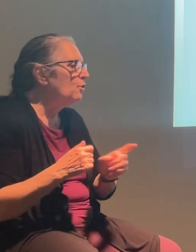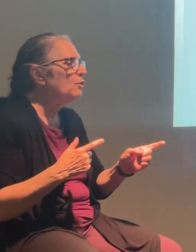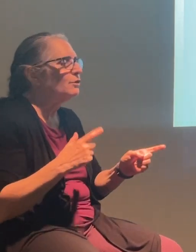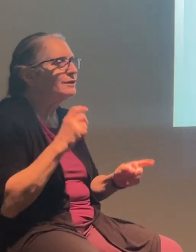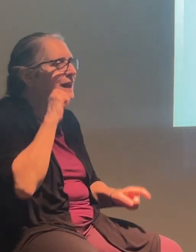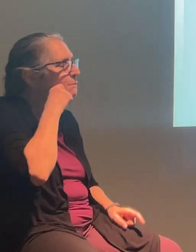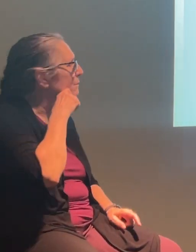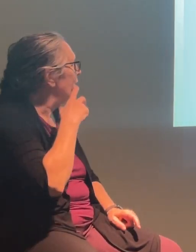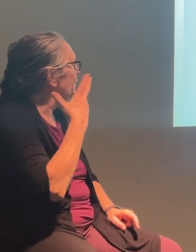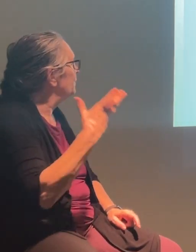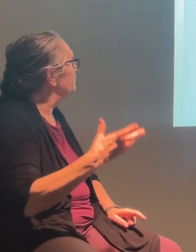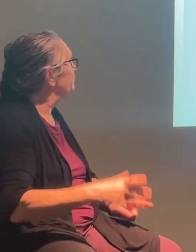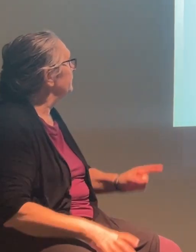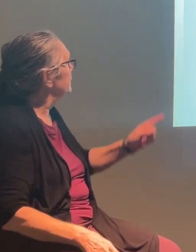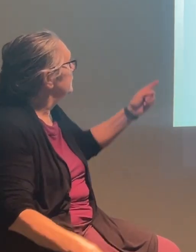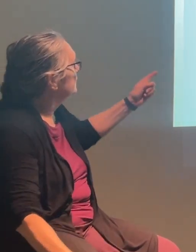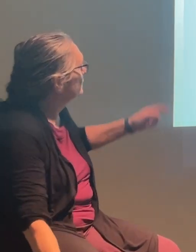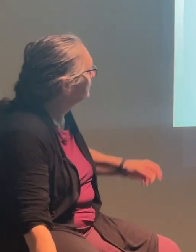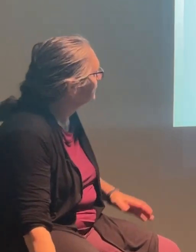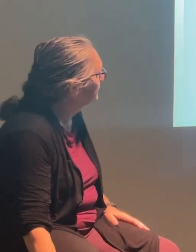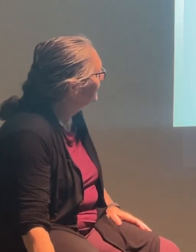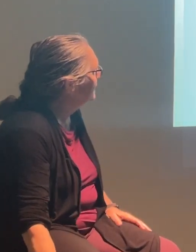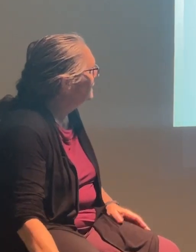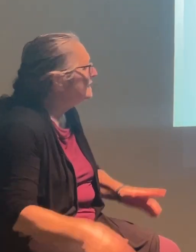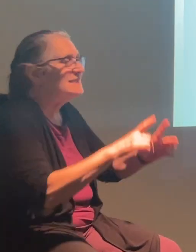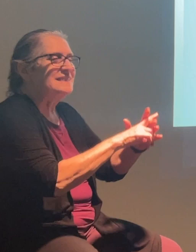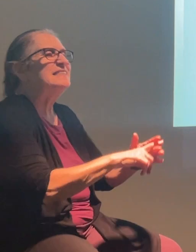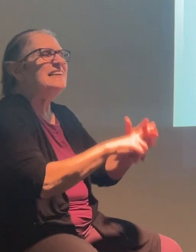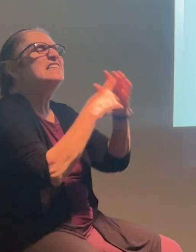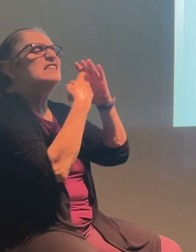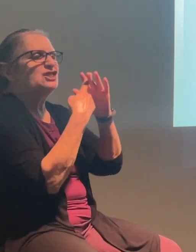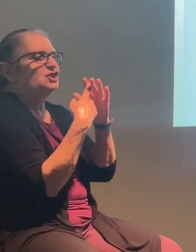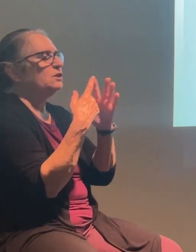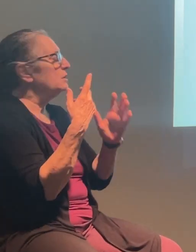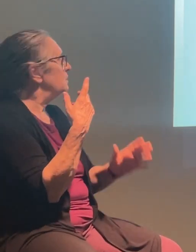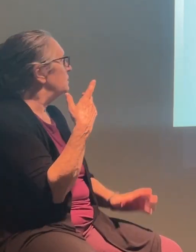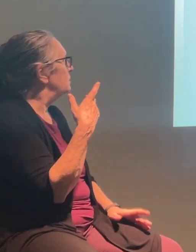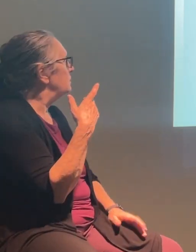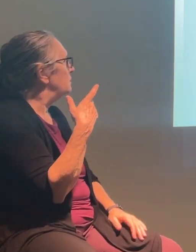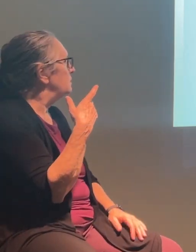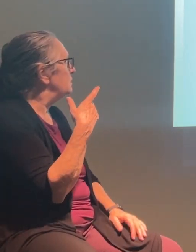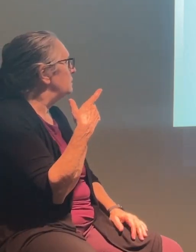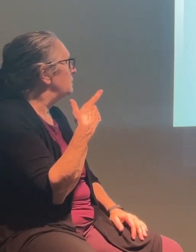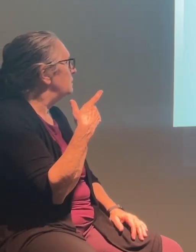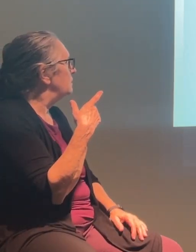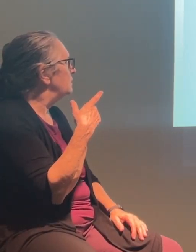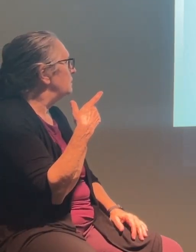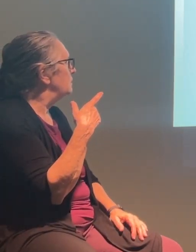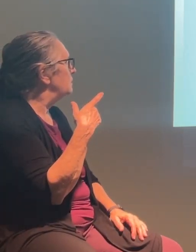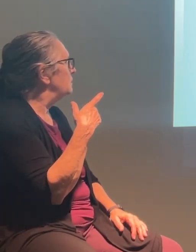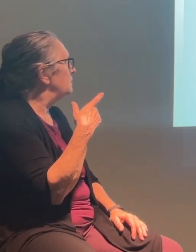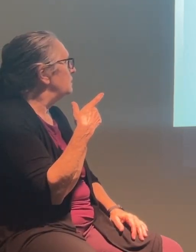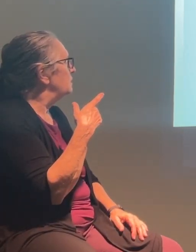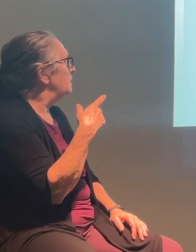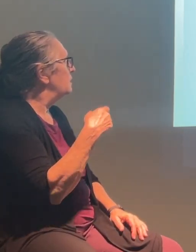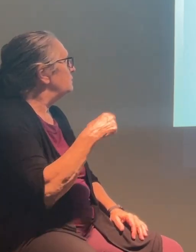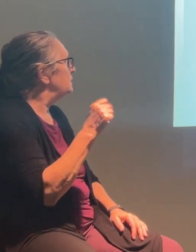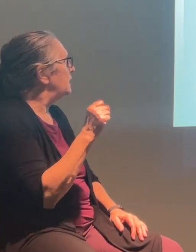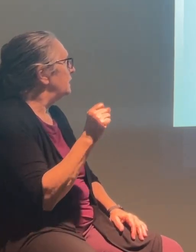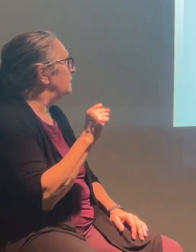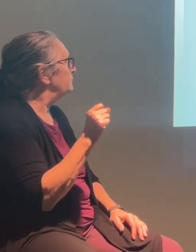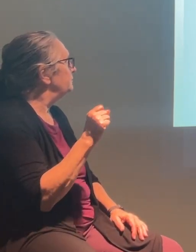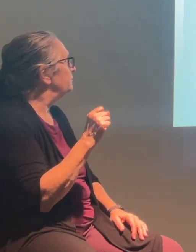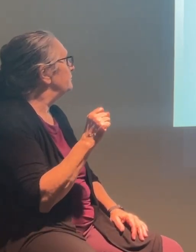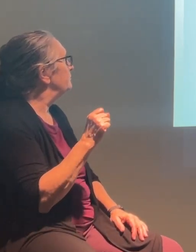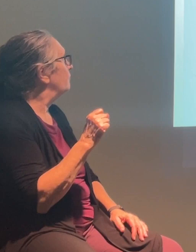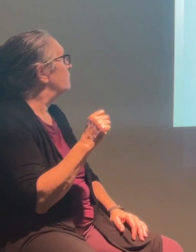is the initial, like I was going to say, the wow moment of Steichen. As